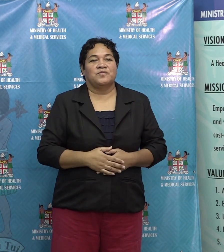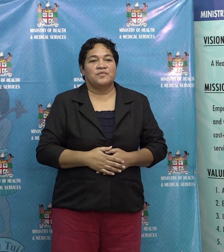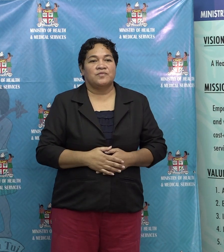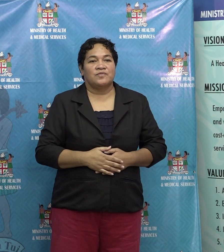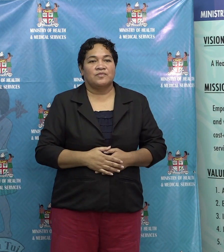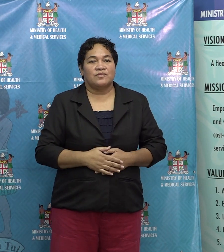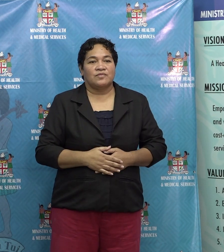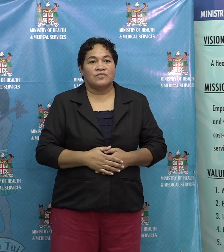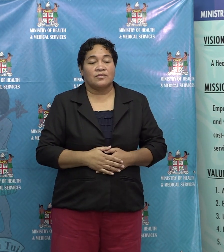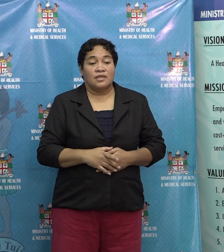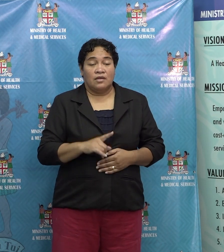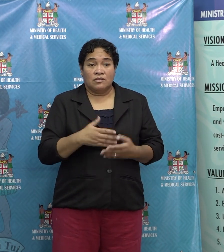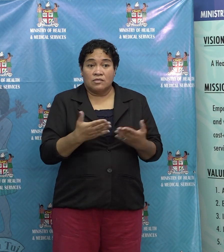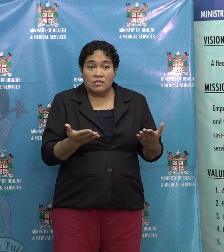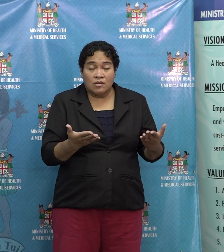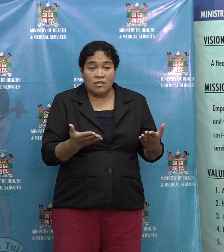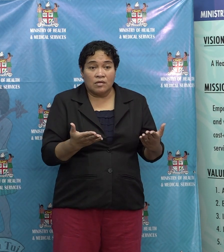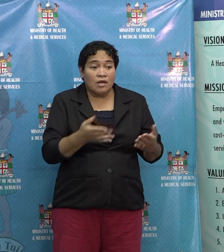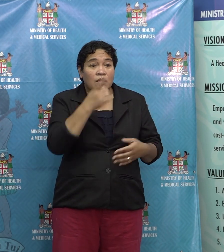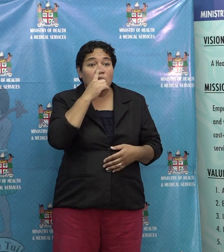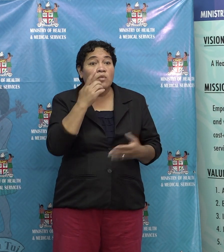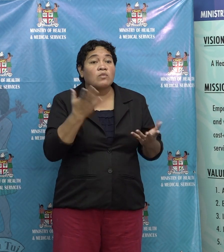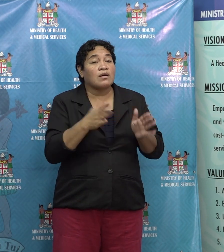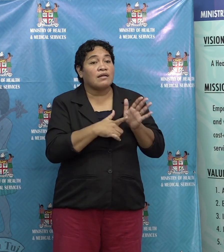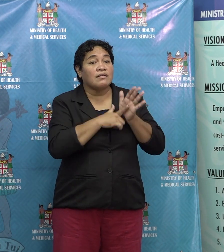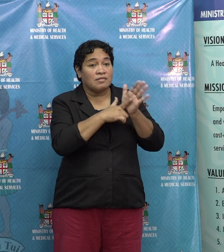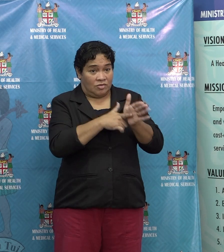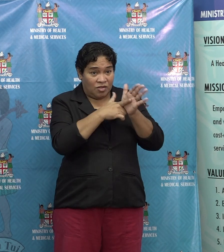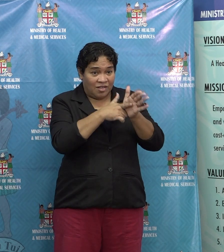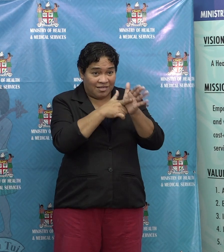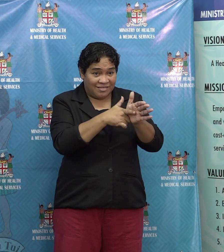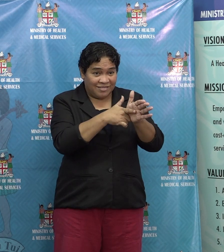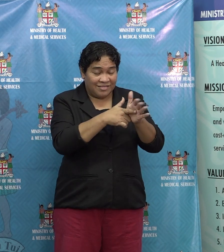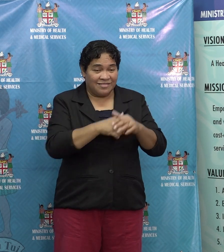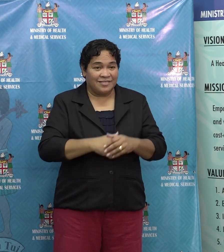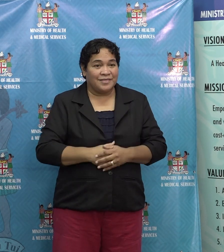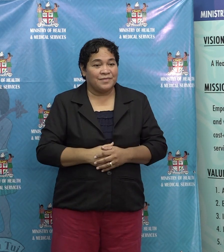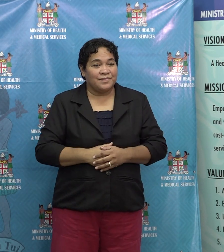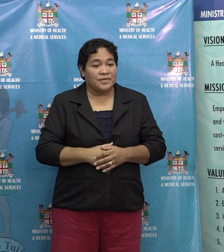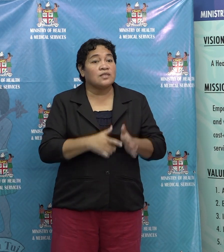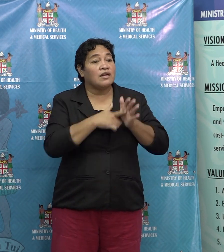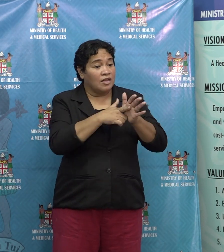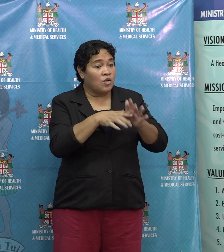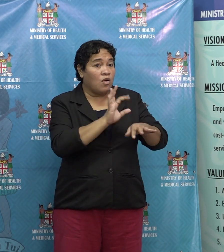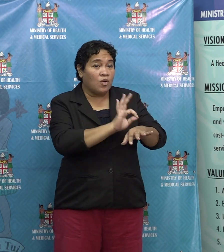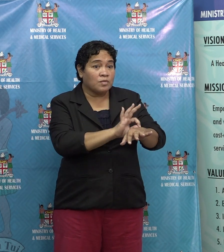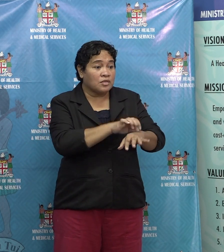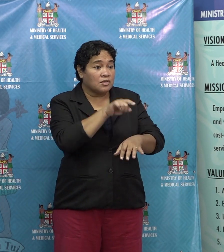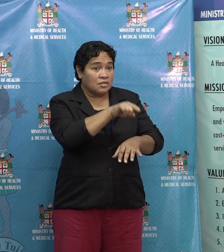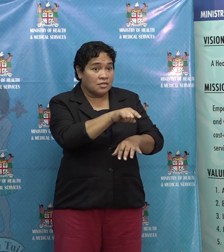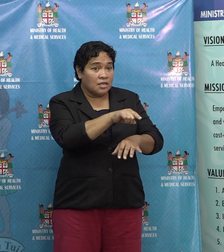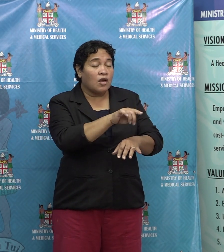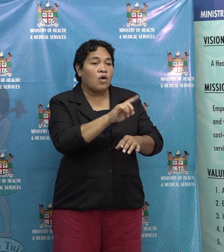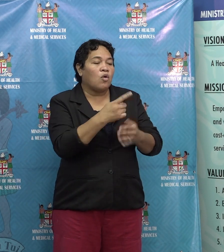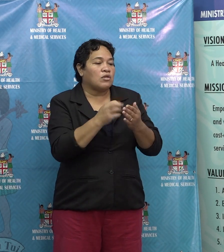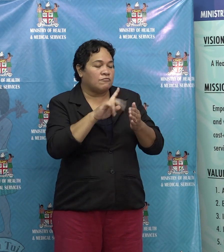hospital. So for the people of Lautoka, while the Lautoka Hospital is the